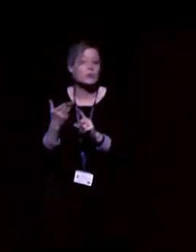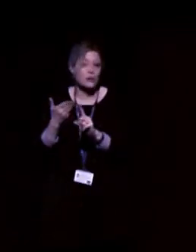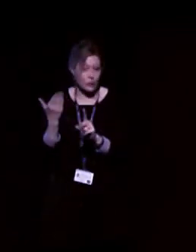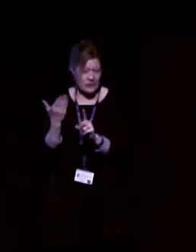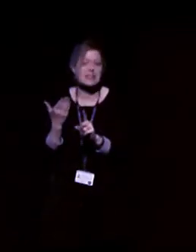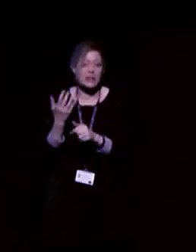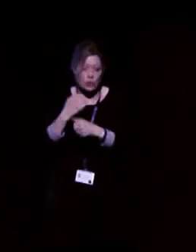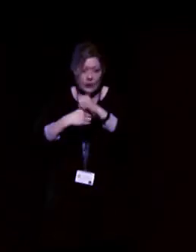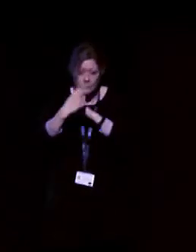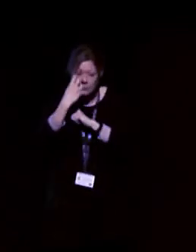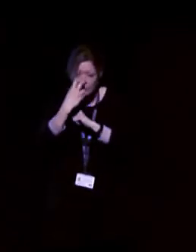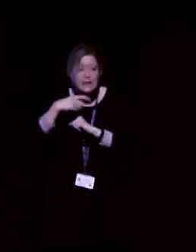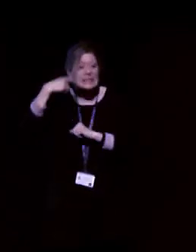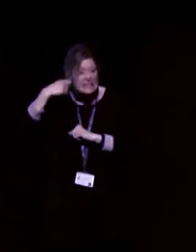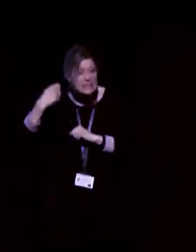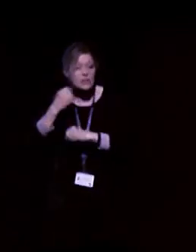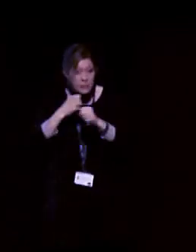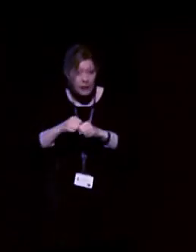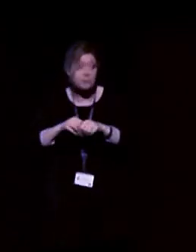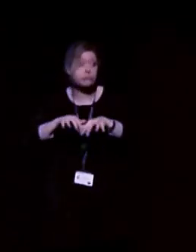with presbycusis with age.